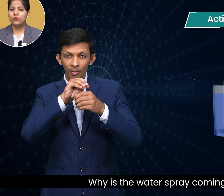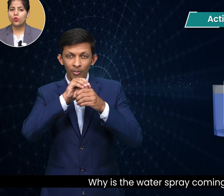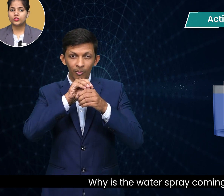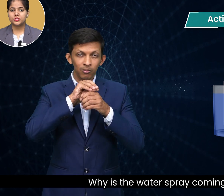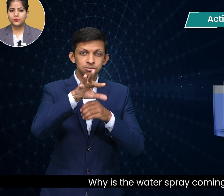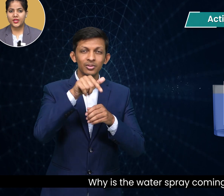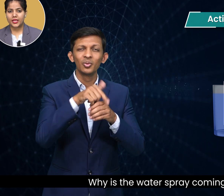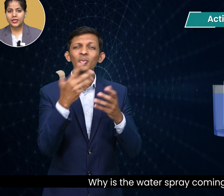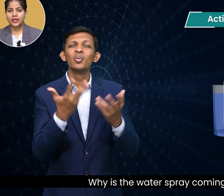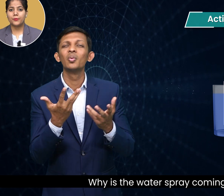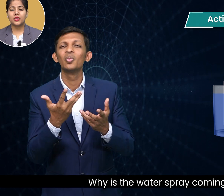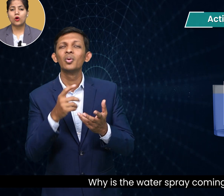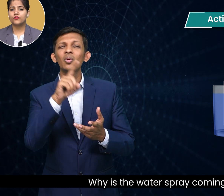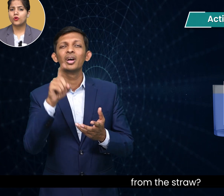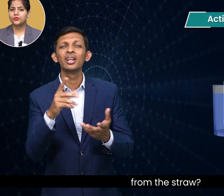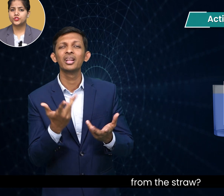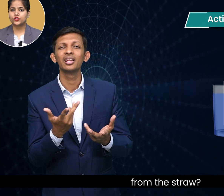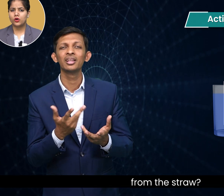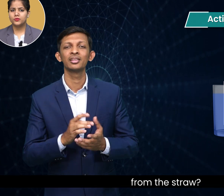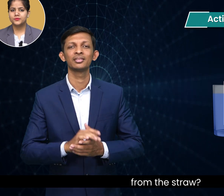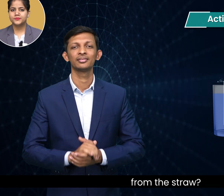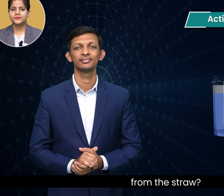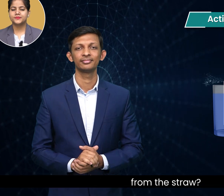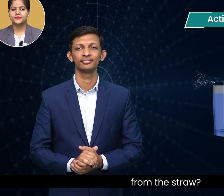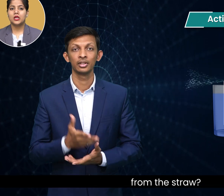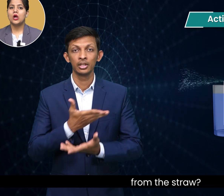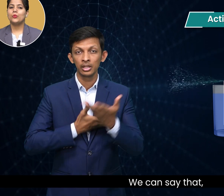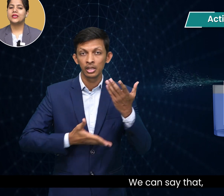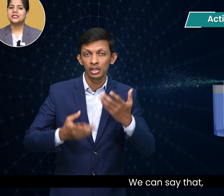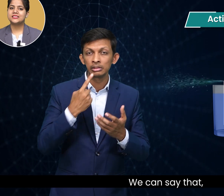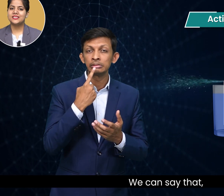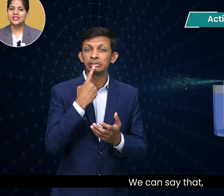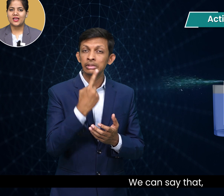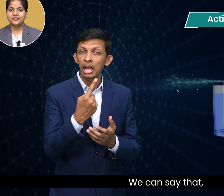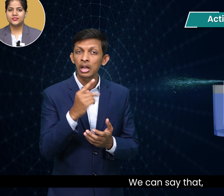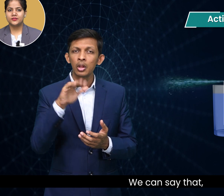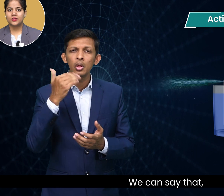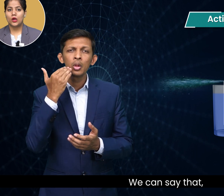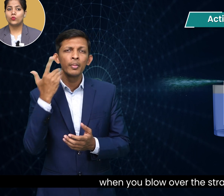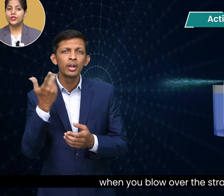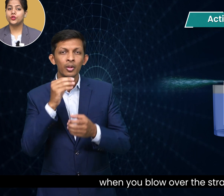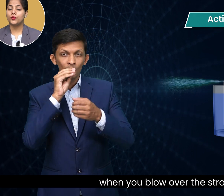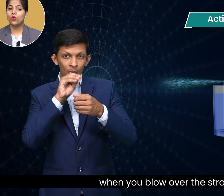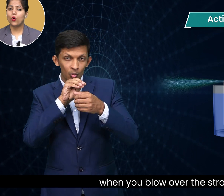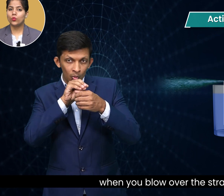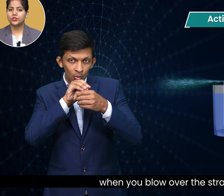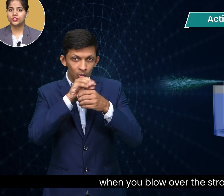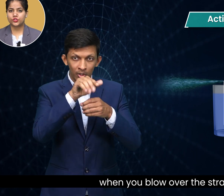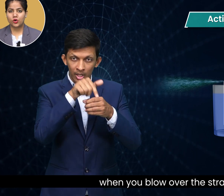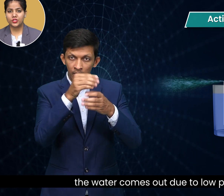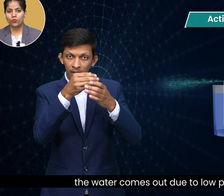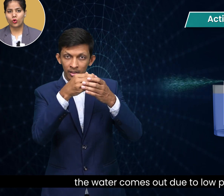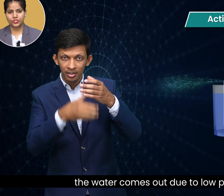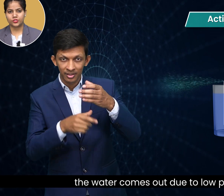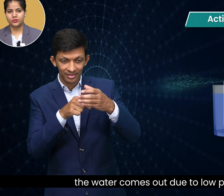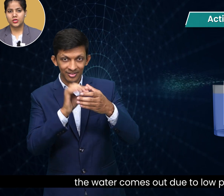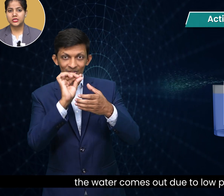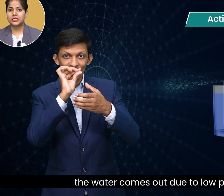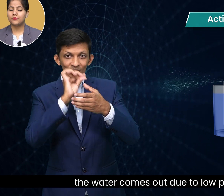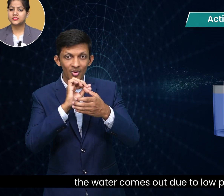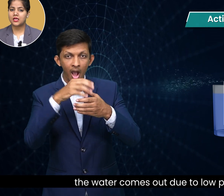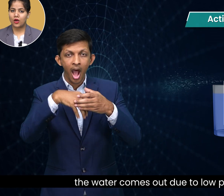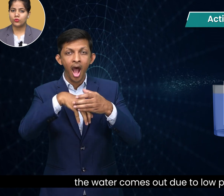Why is the water spray coming out from the straw? We can say that when you blow over the straw, the